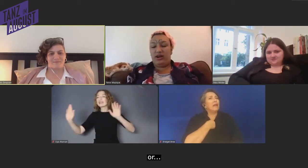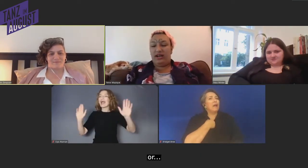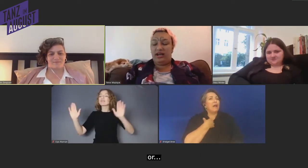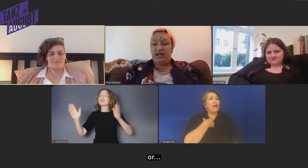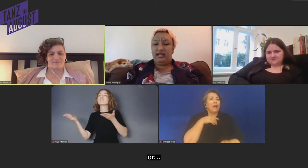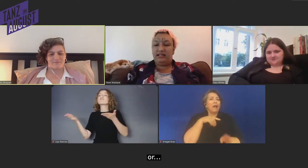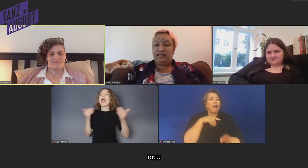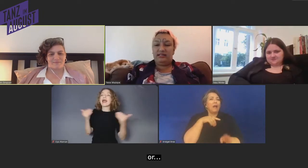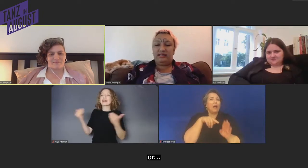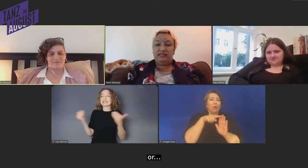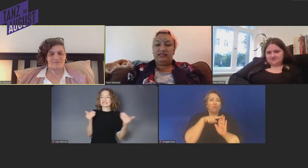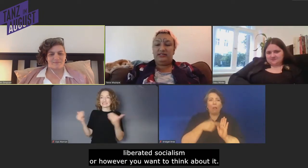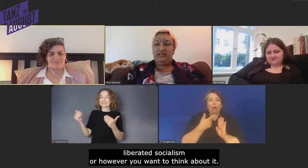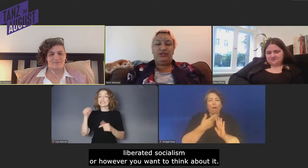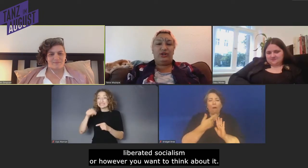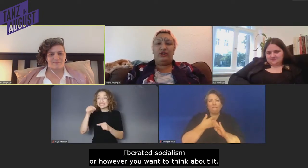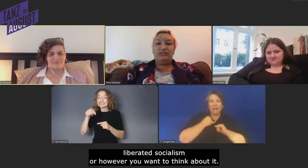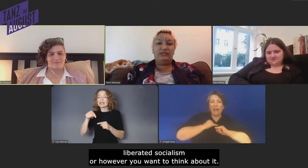or